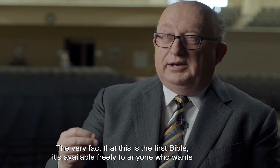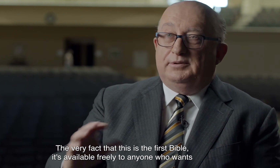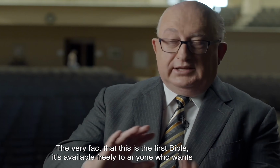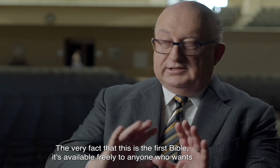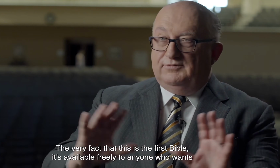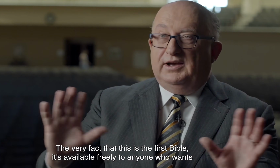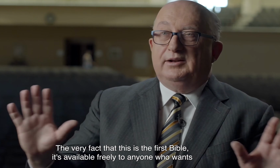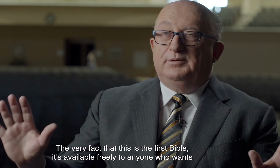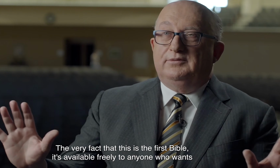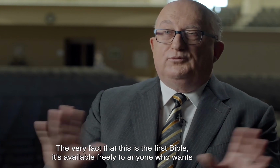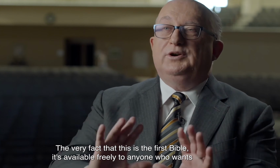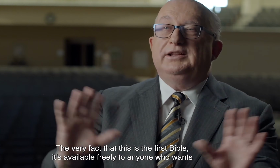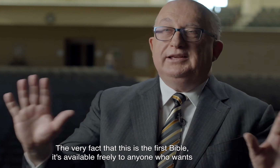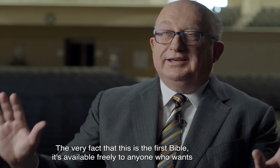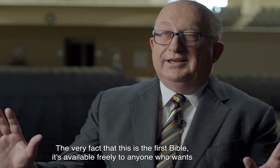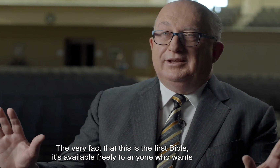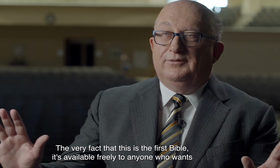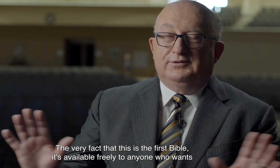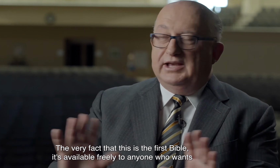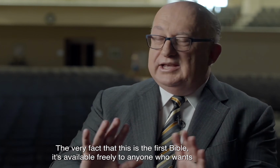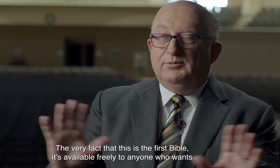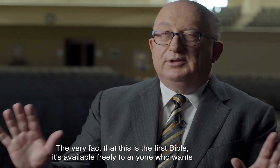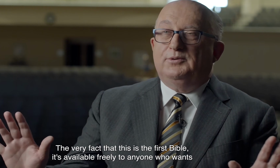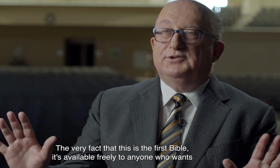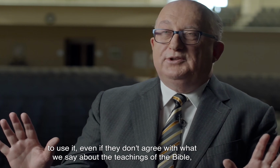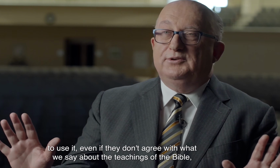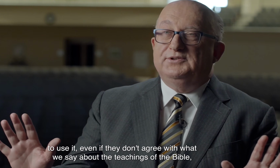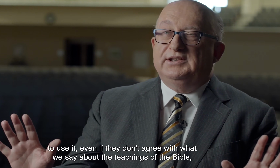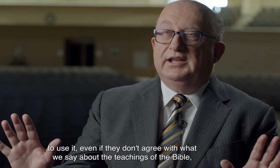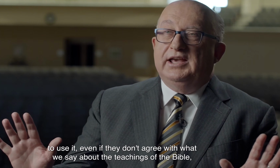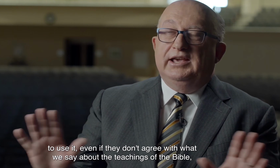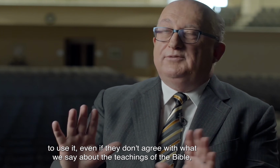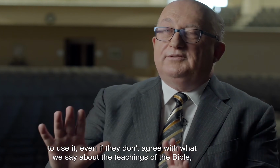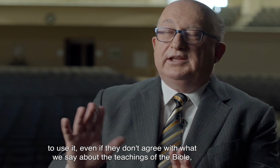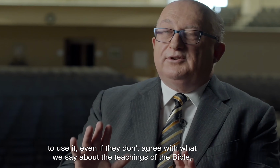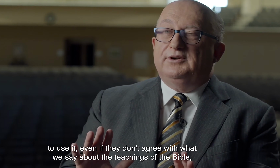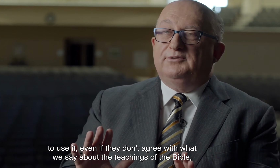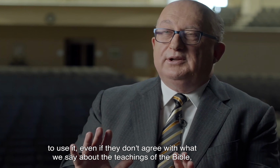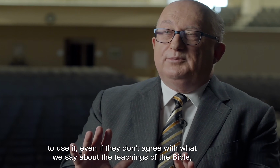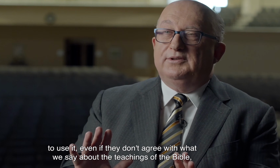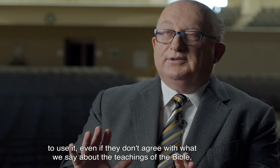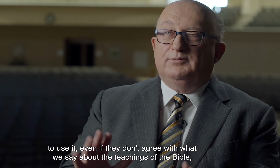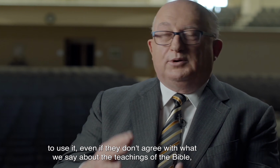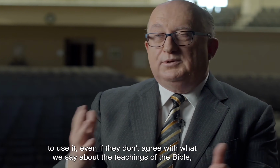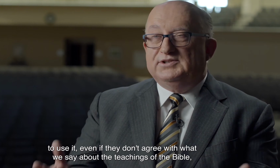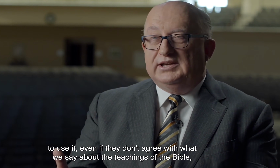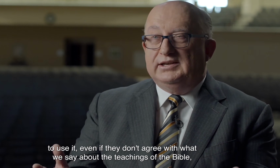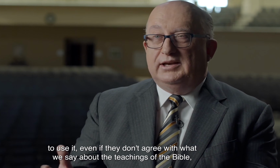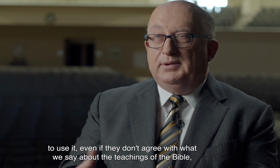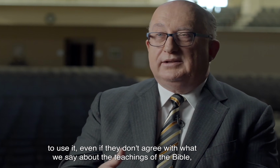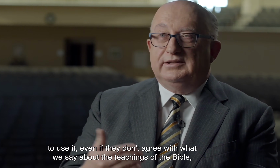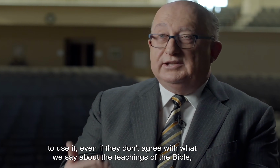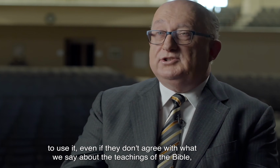first Bible that's available freely to anyone that wants to use it, even if they don't agree with what we